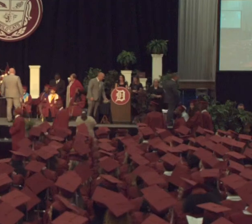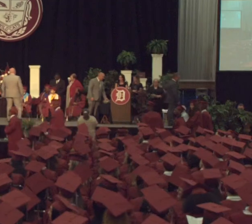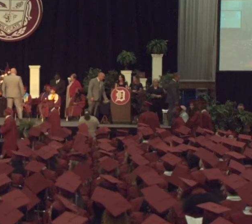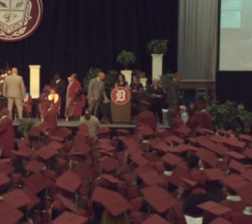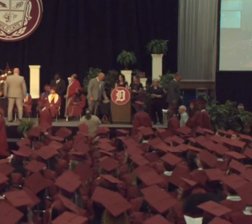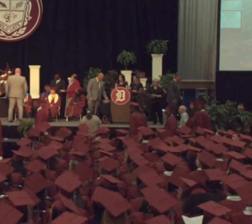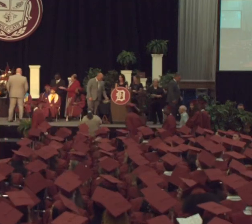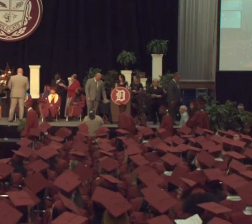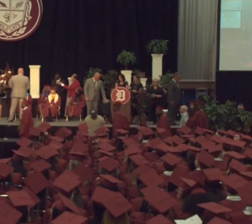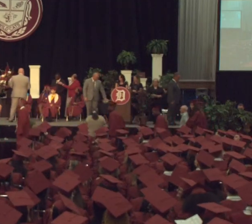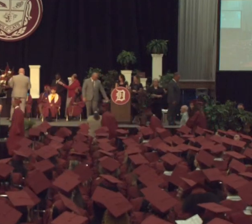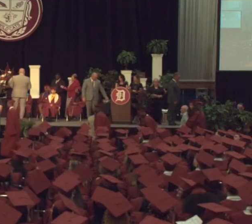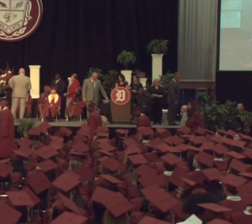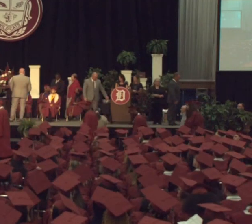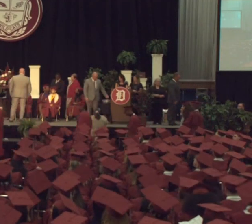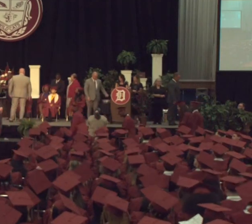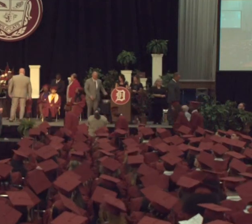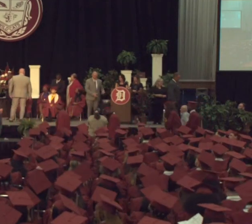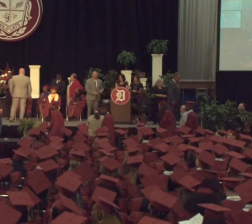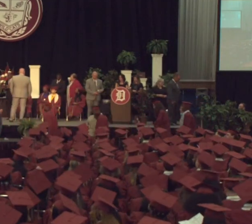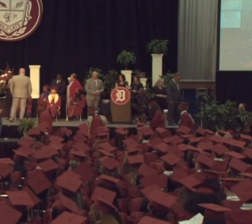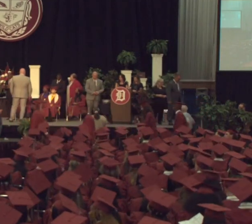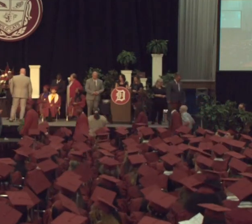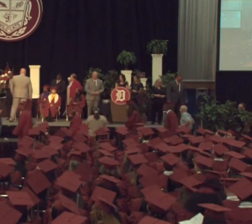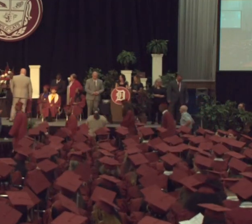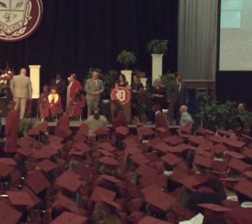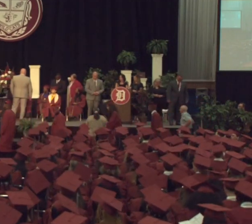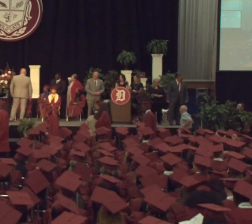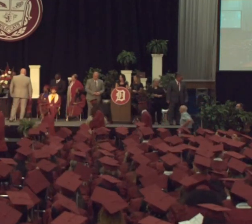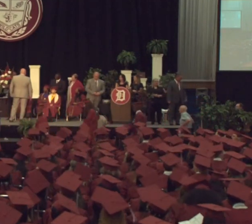Best idea ever, by the way.